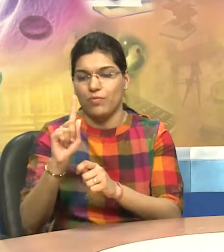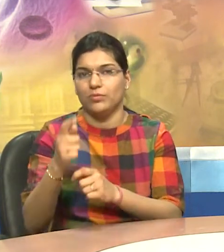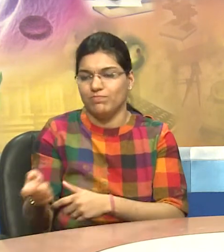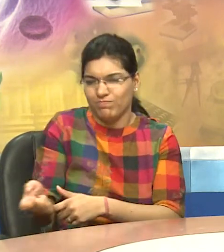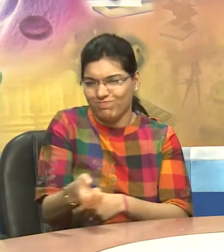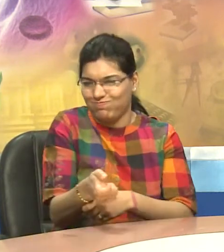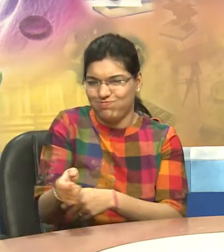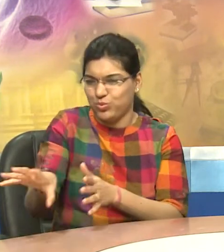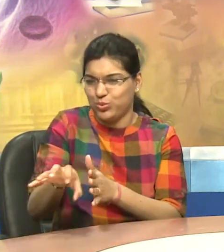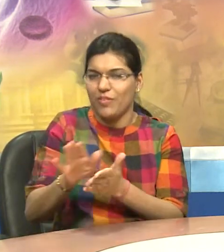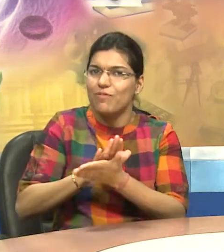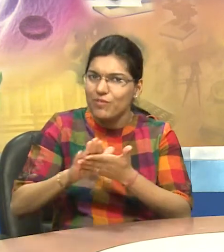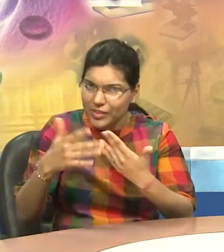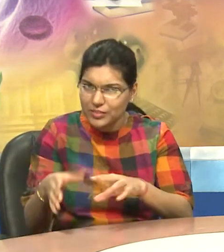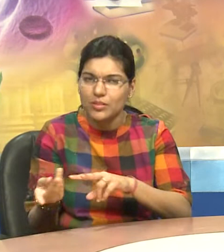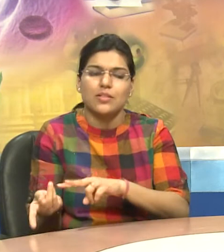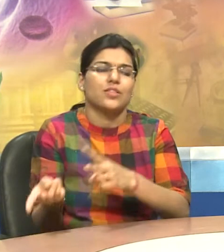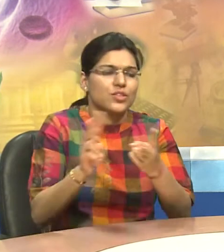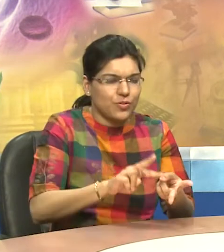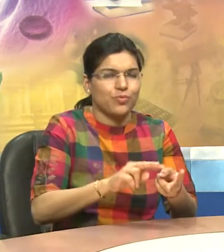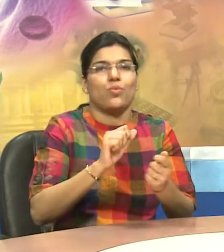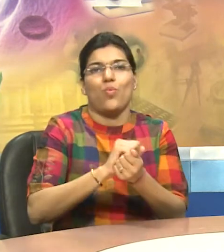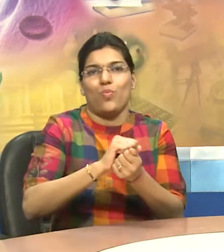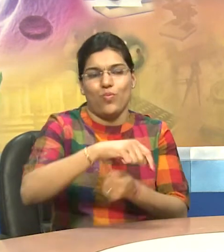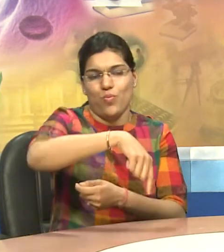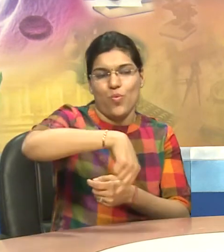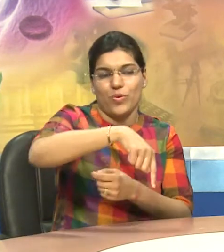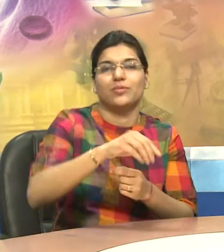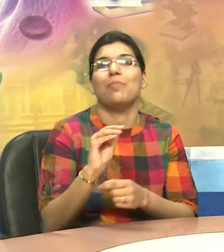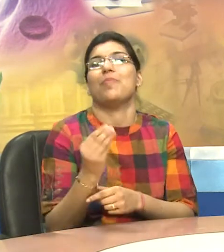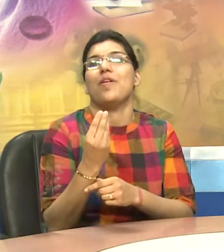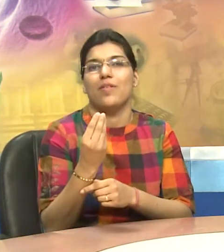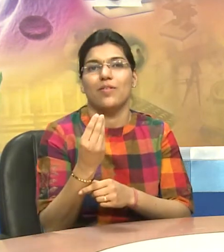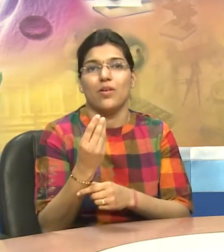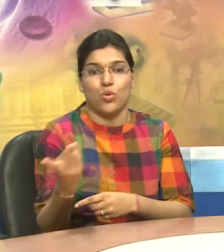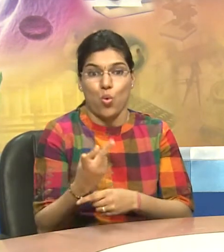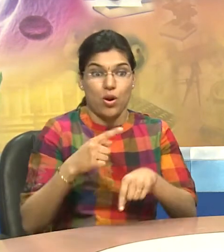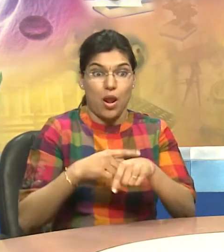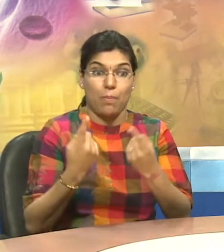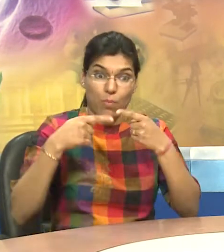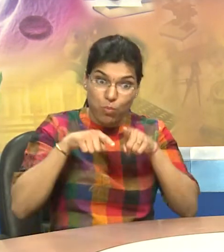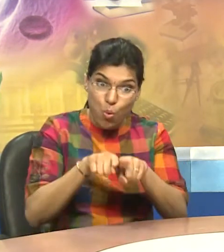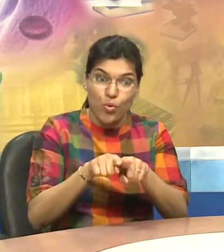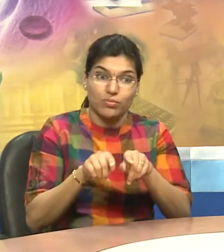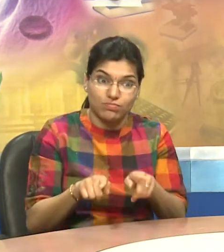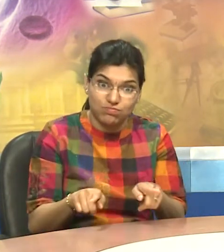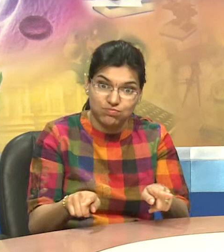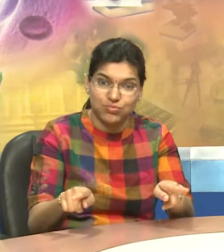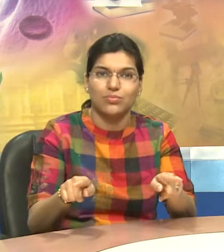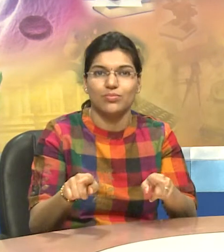noise. It is better we start one at a time, not